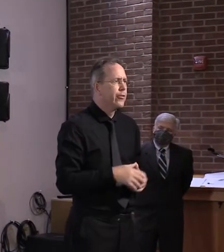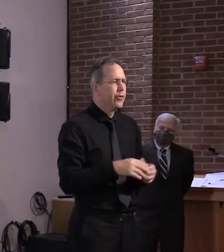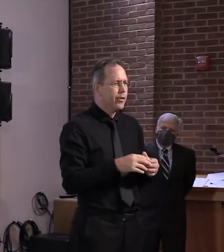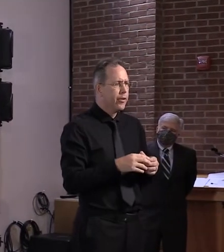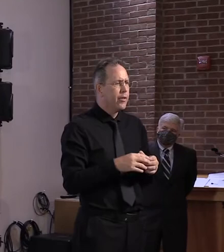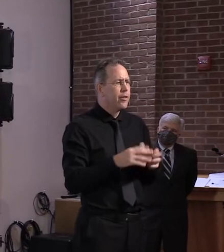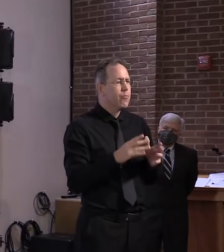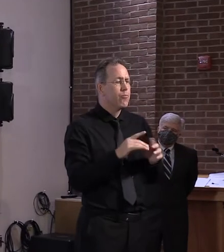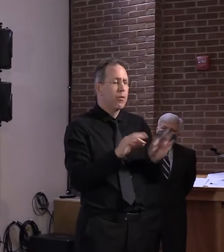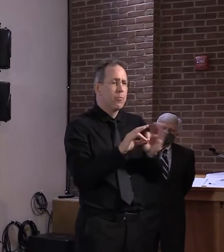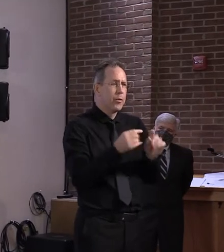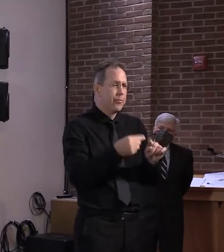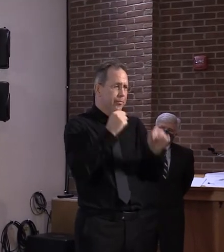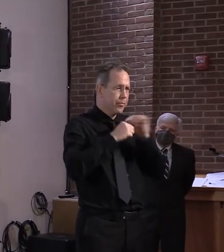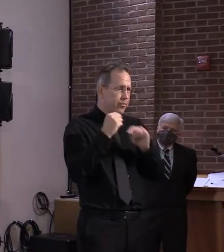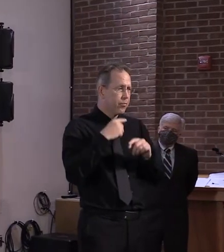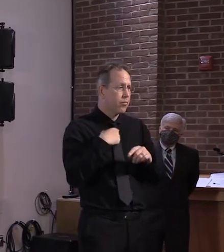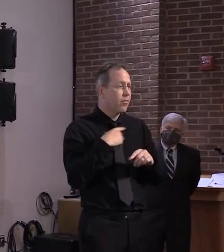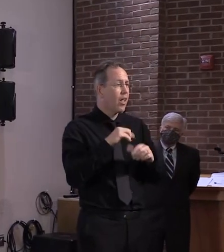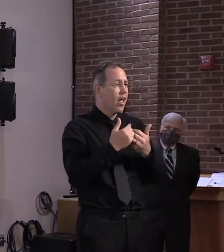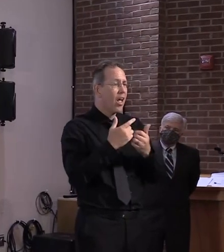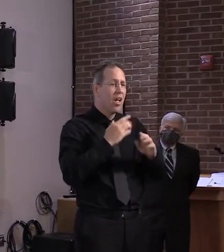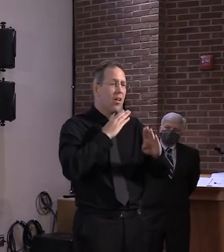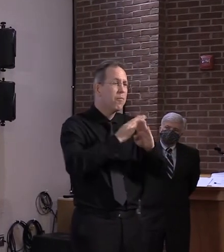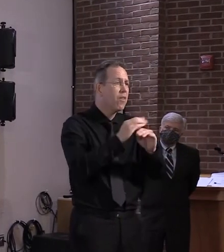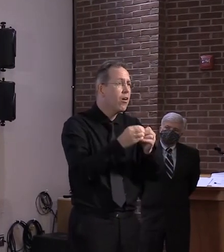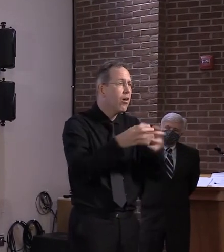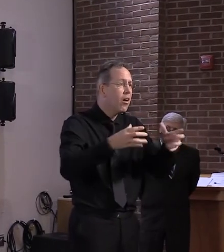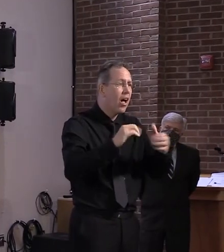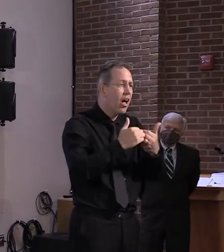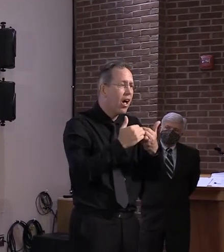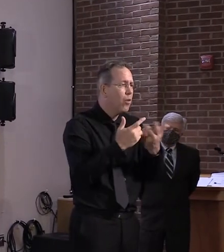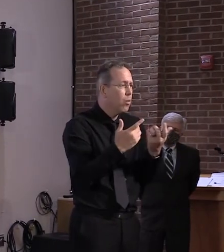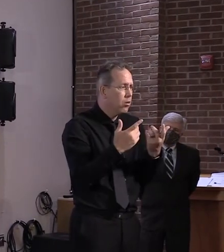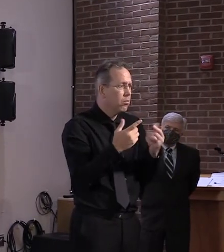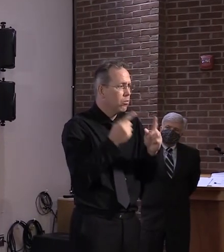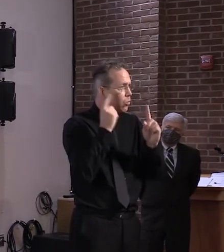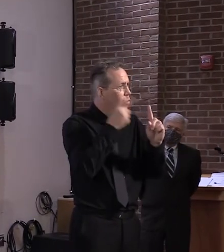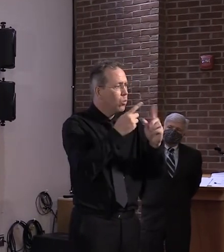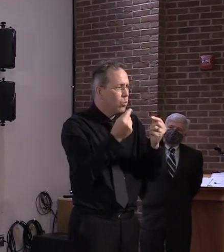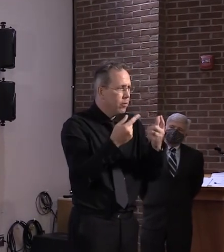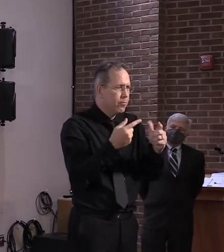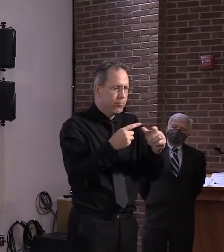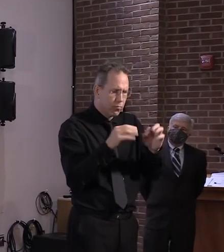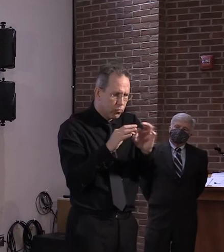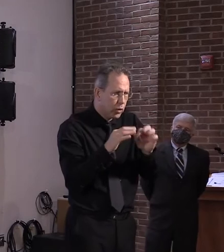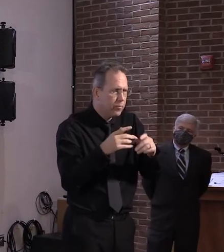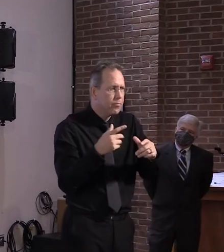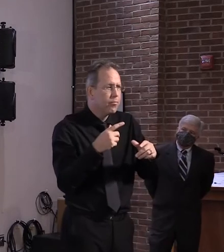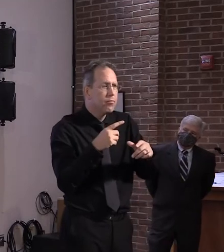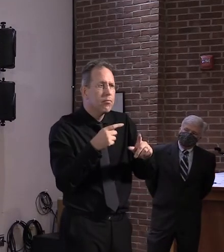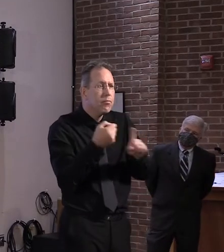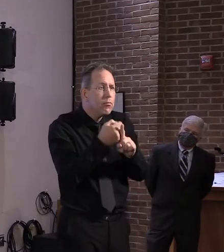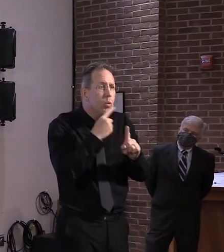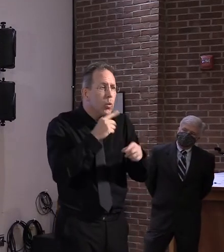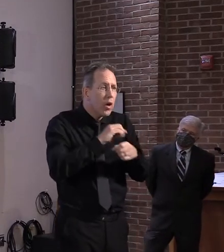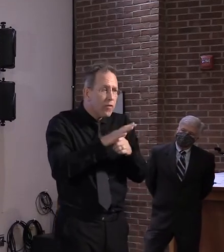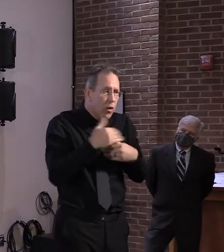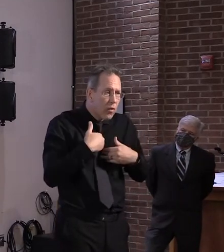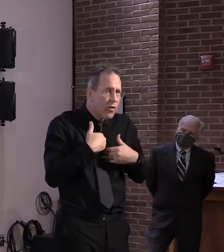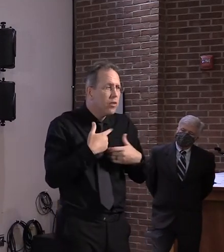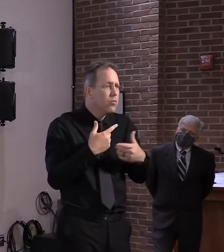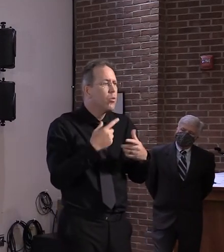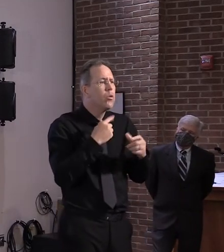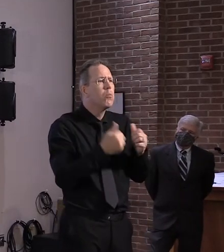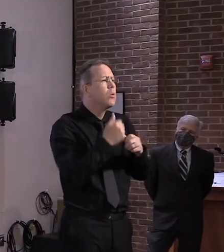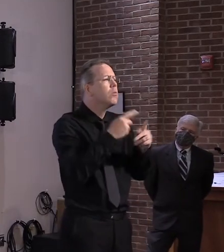happening, the goal is always, of course, to focus on vulnerable populations and make sure